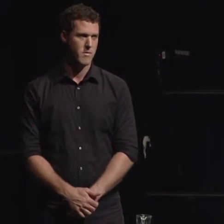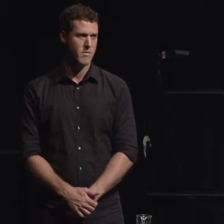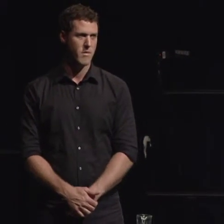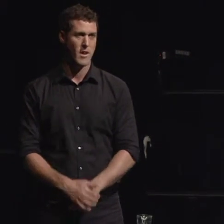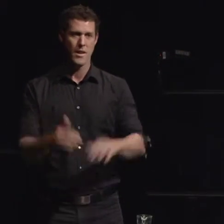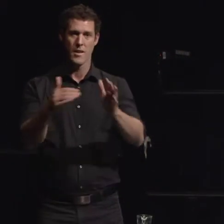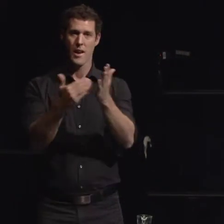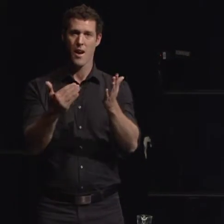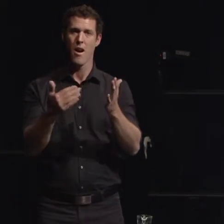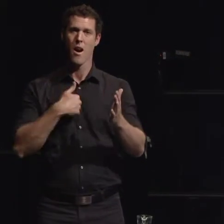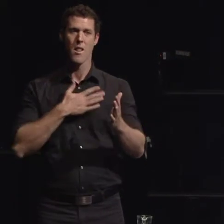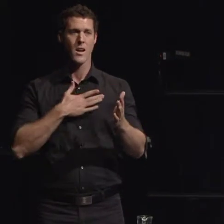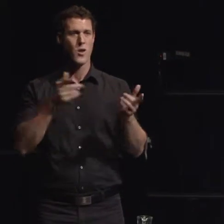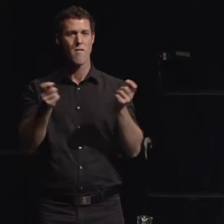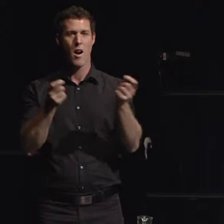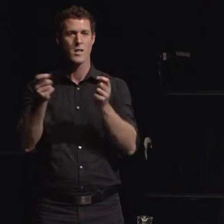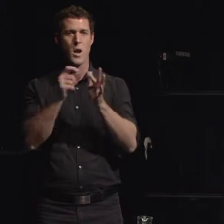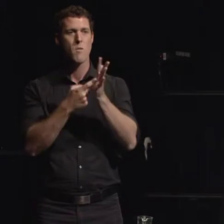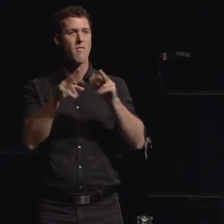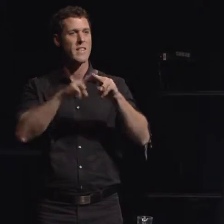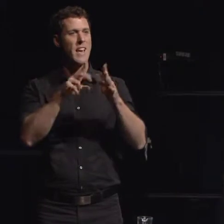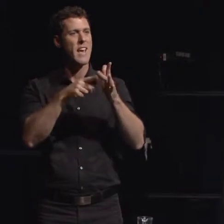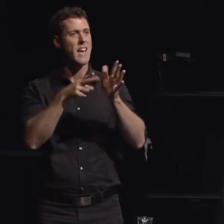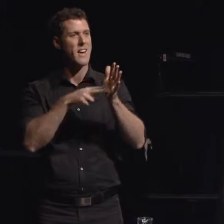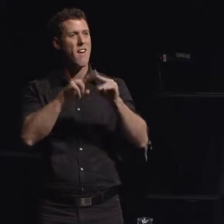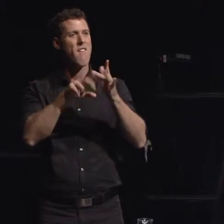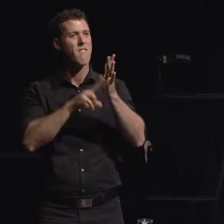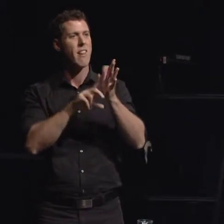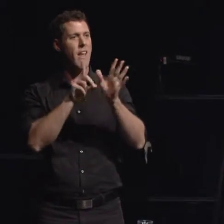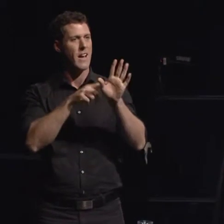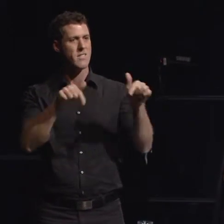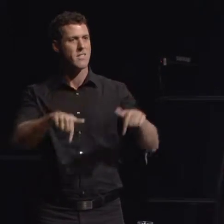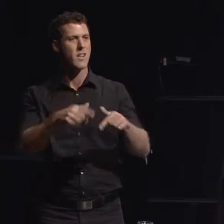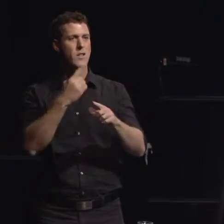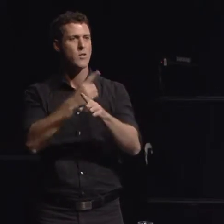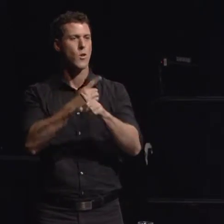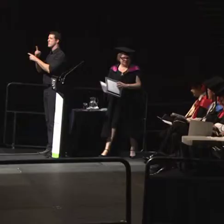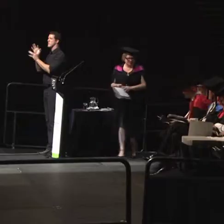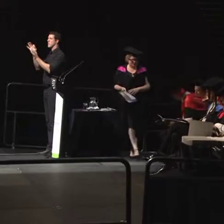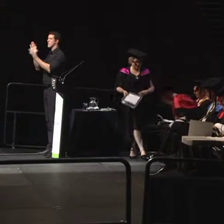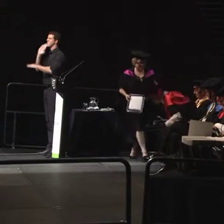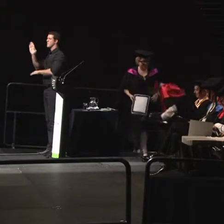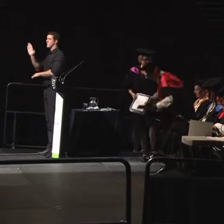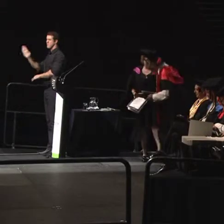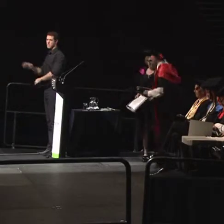At this time, I'd like to invite Professor Ian Finlay to the stage to make a special announcement.